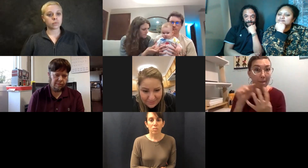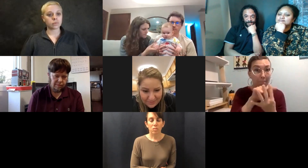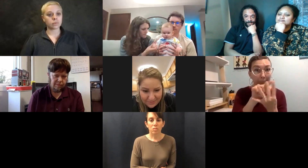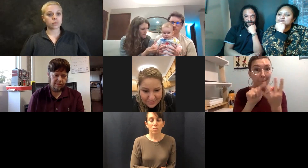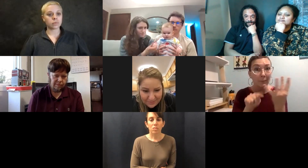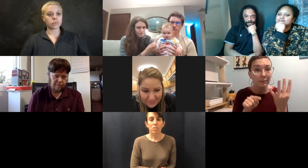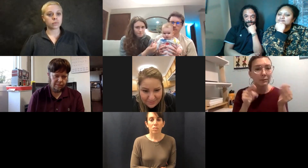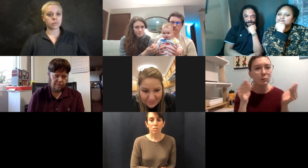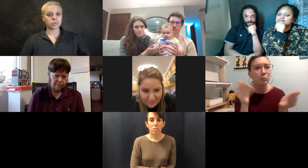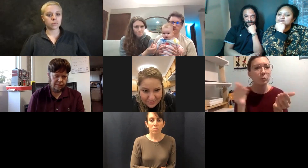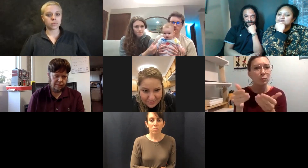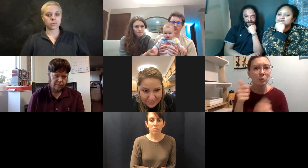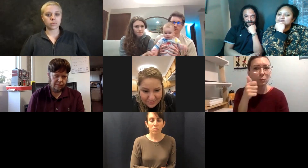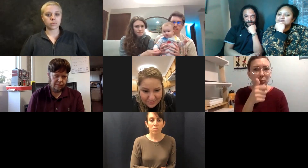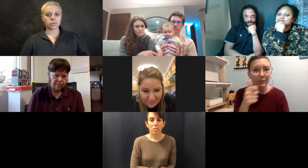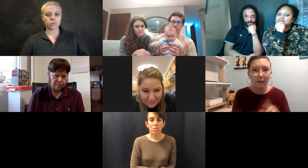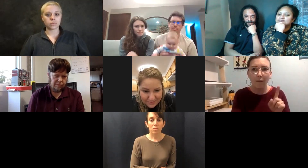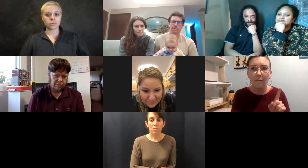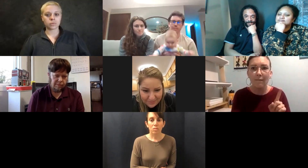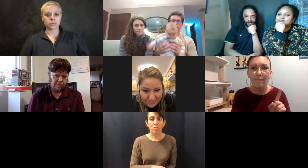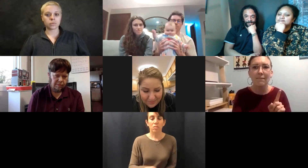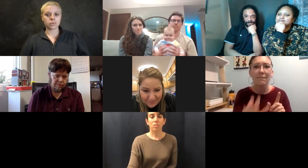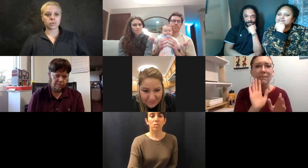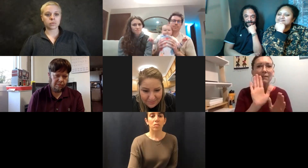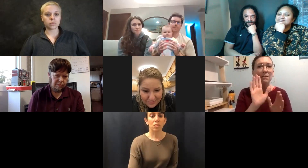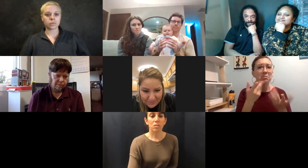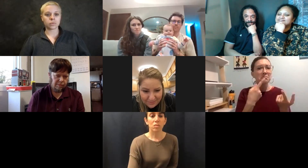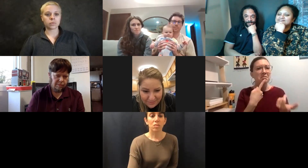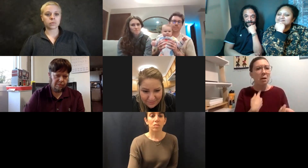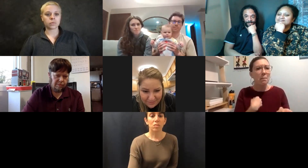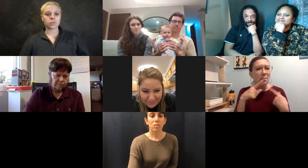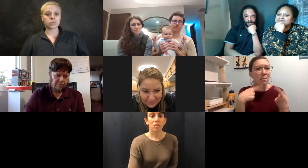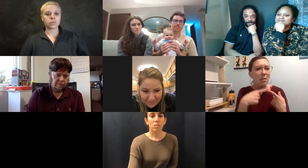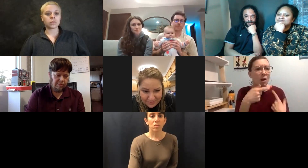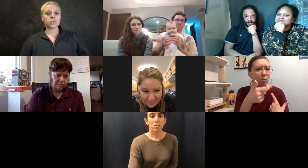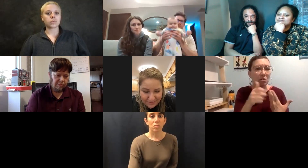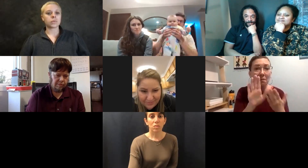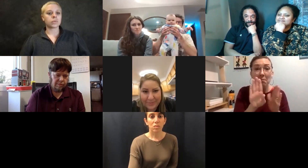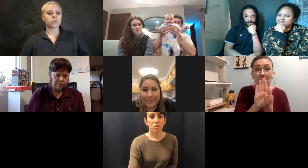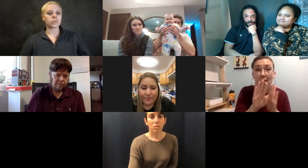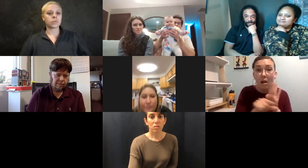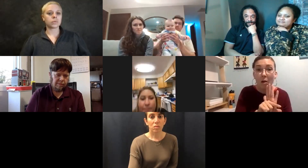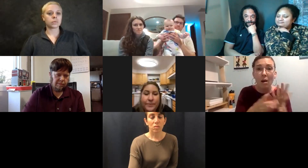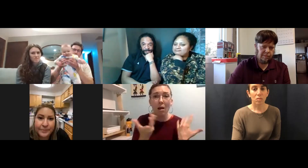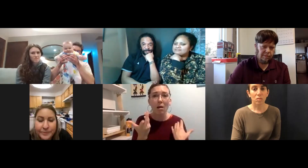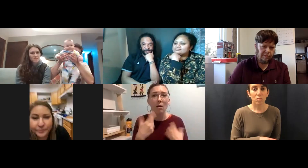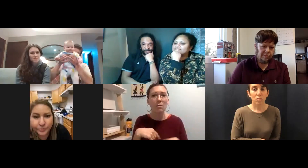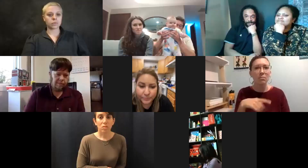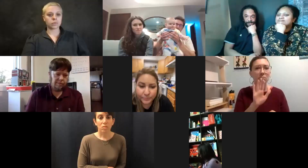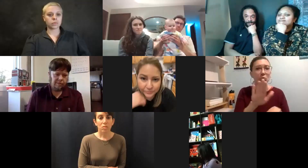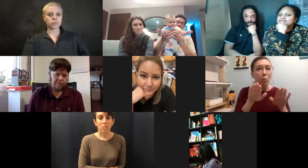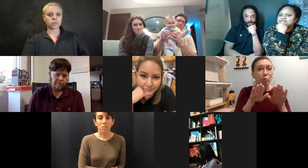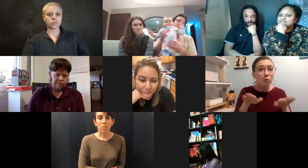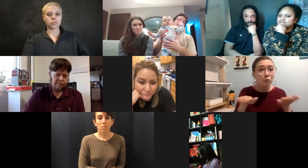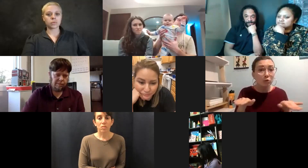We've got 4 different families here with us tonight. If you guys could go ahead and introduce yourselves. Maybe you could tell me something about yourselves, a bit